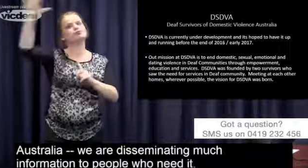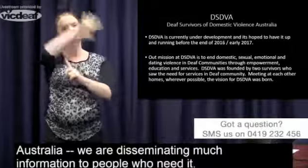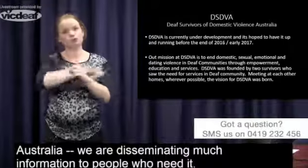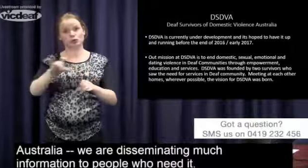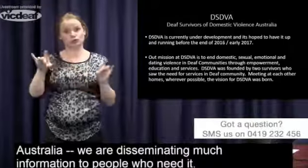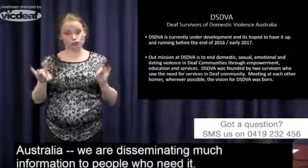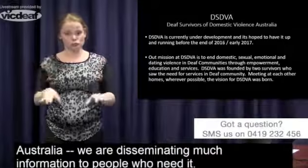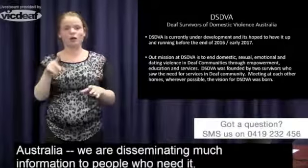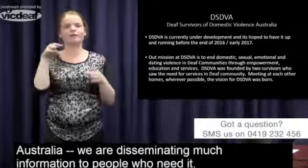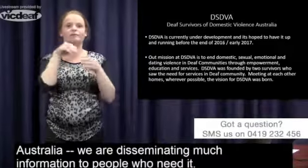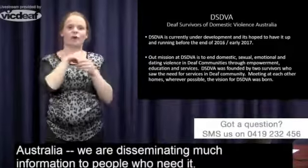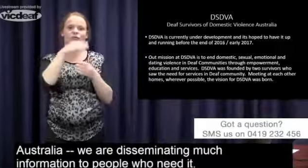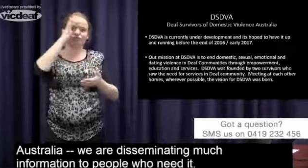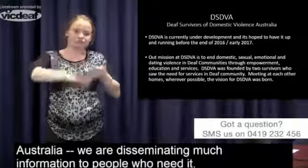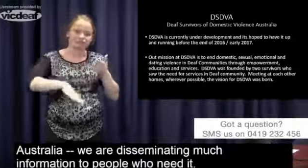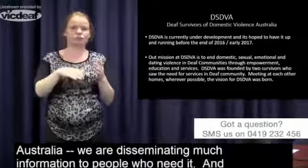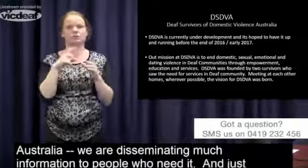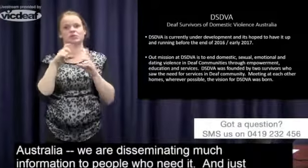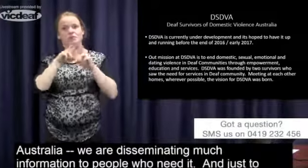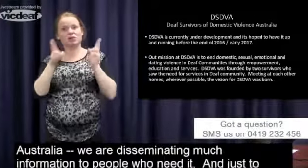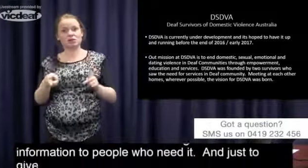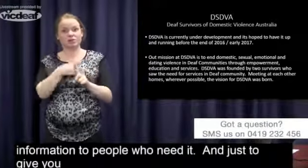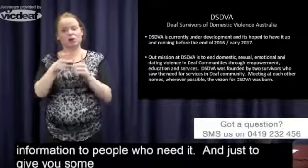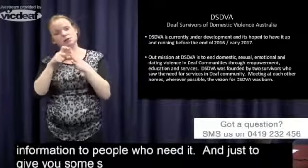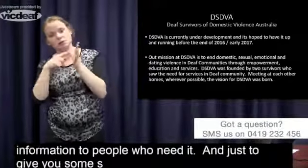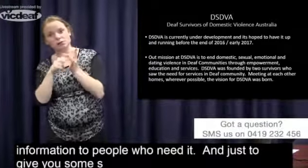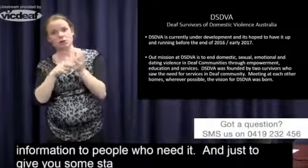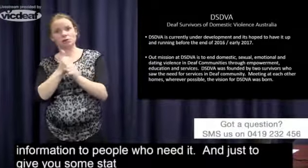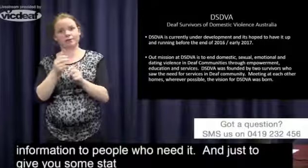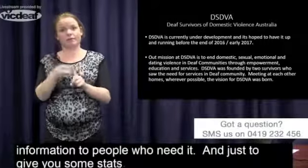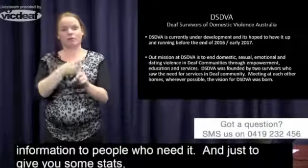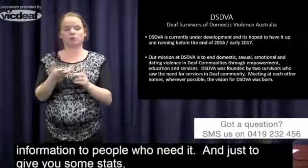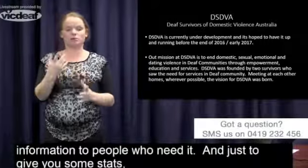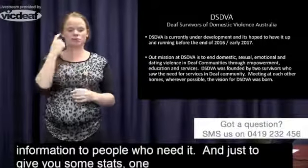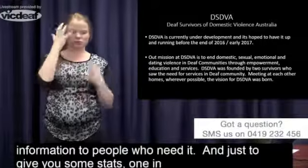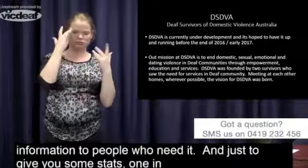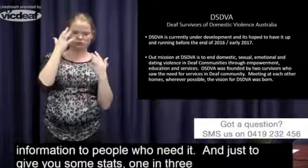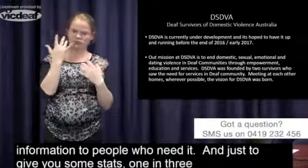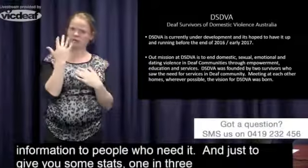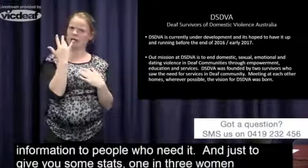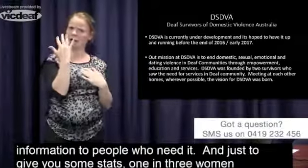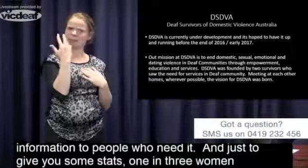And just to give you some stats, 1 in 3 women experience domestic or dating violence.